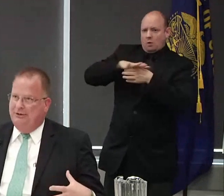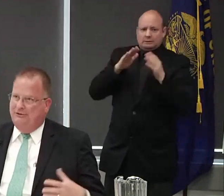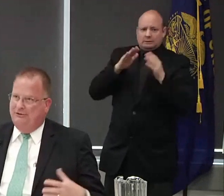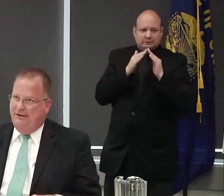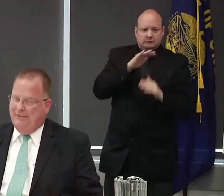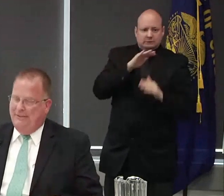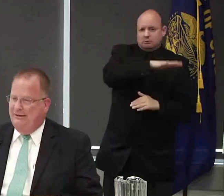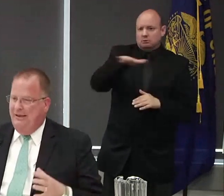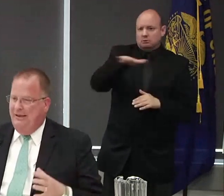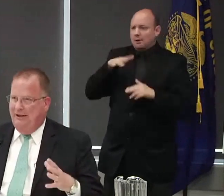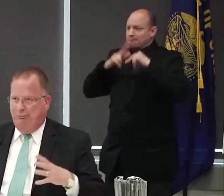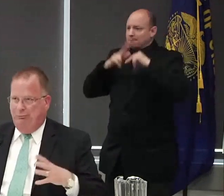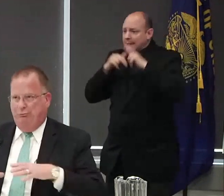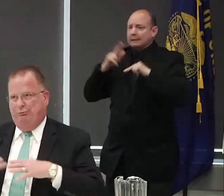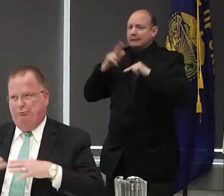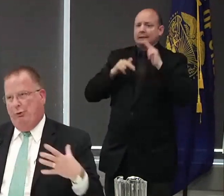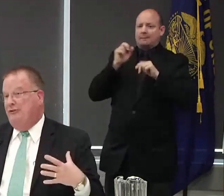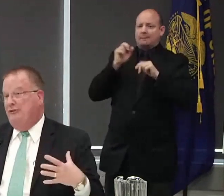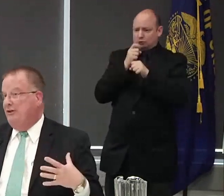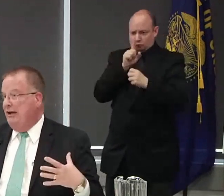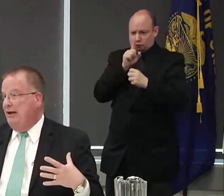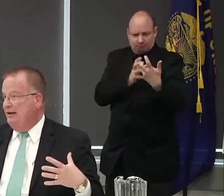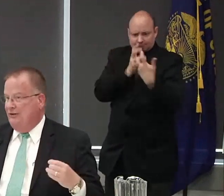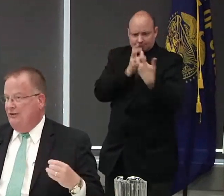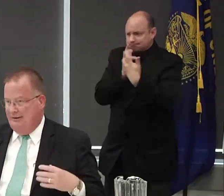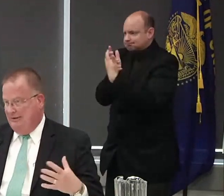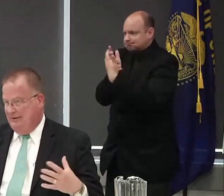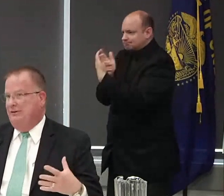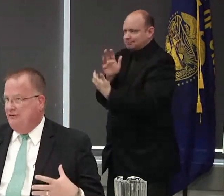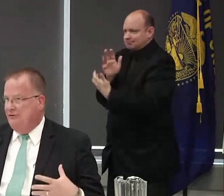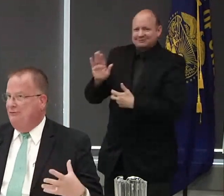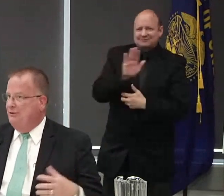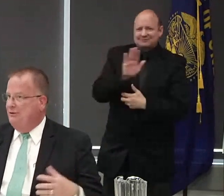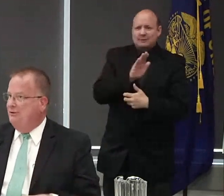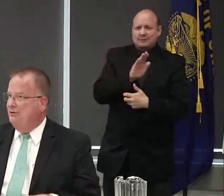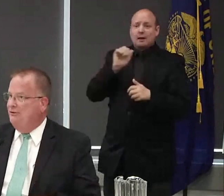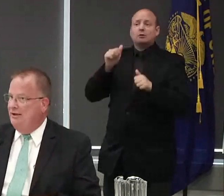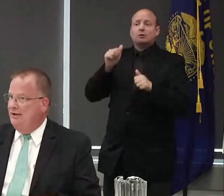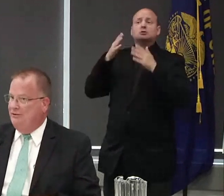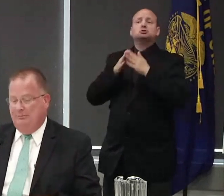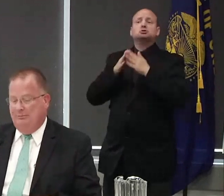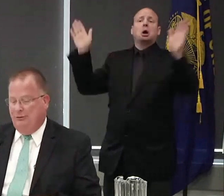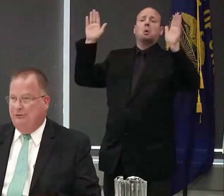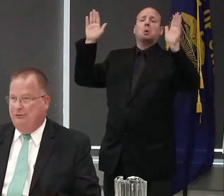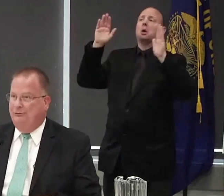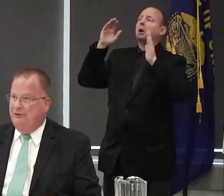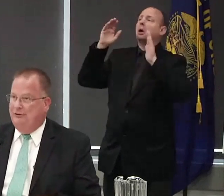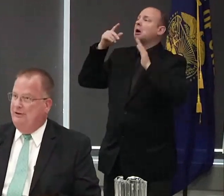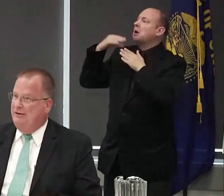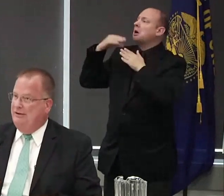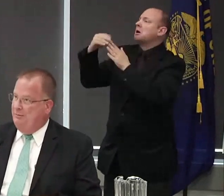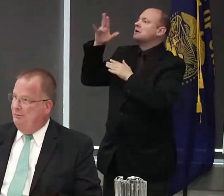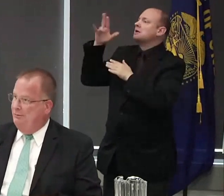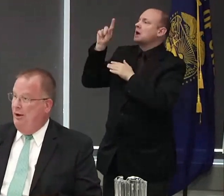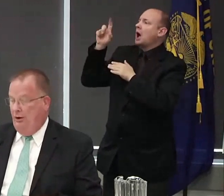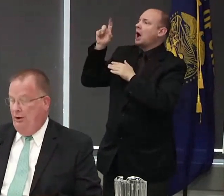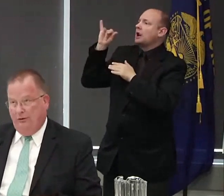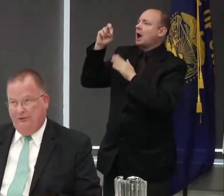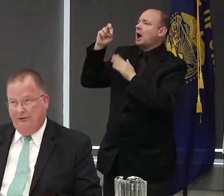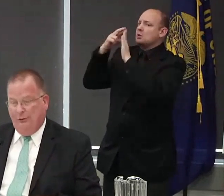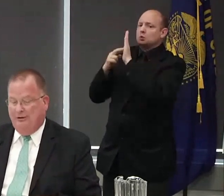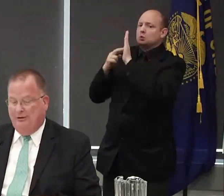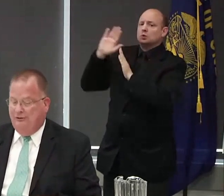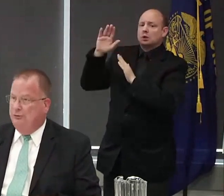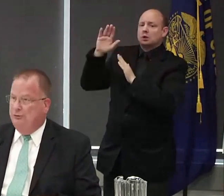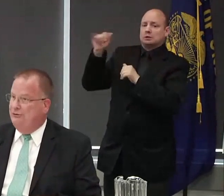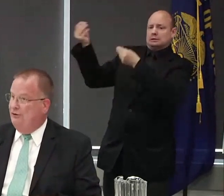our communities. That broad set of guidelines and then giving us that freedom to design is going to be critical for us to be able, all